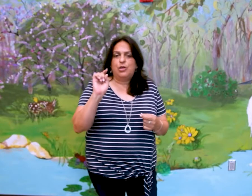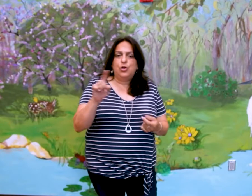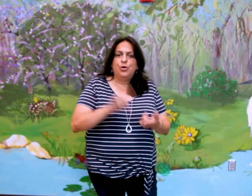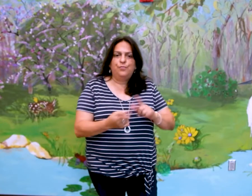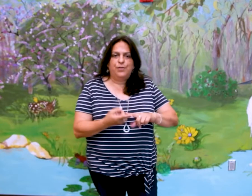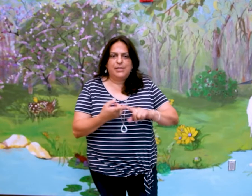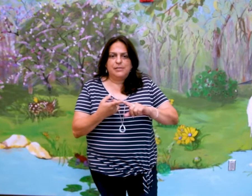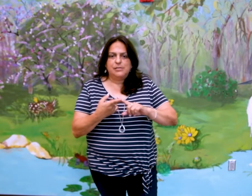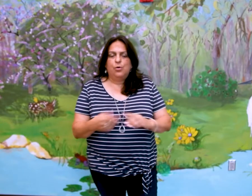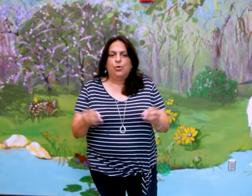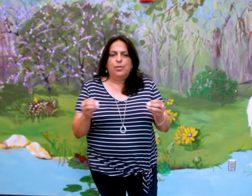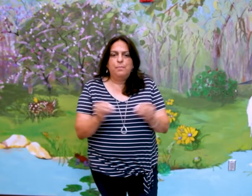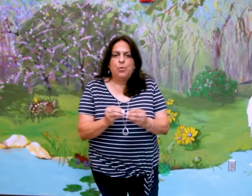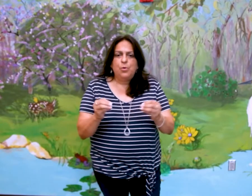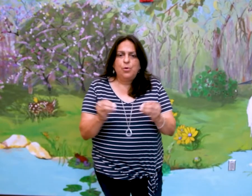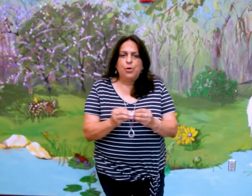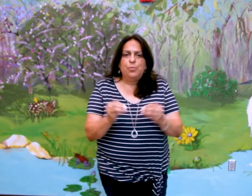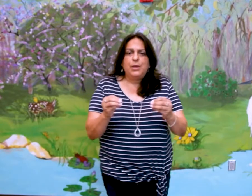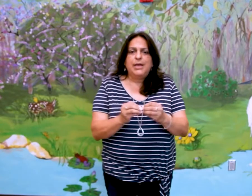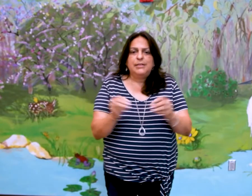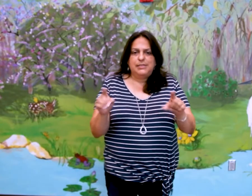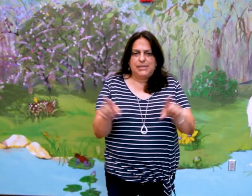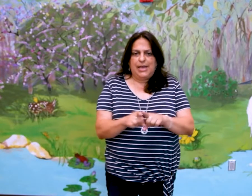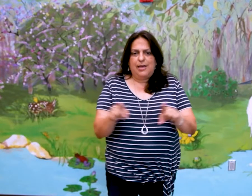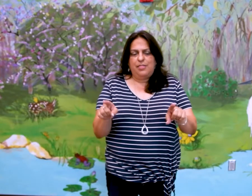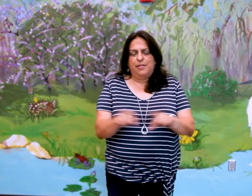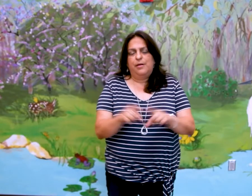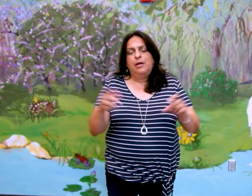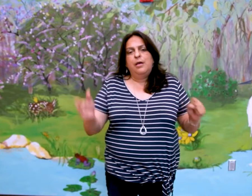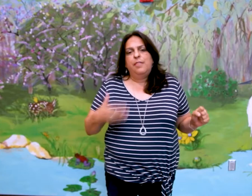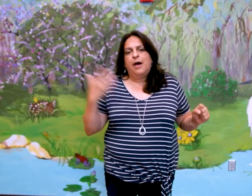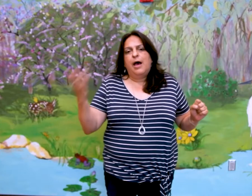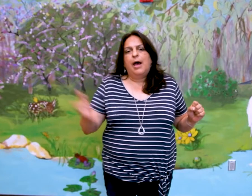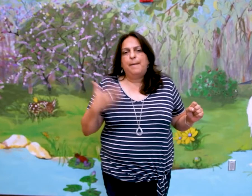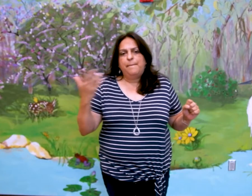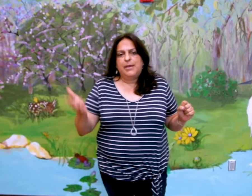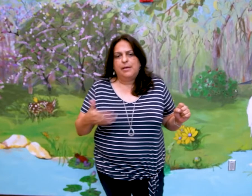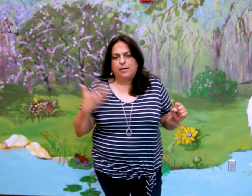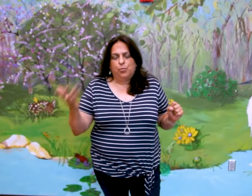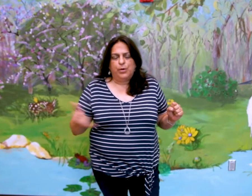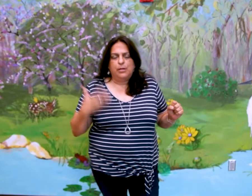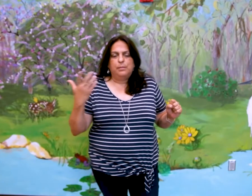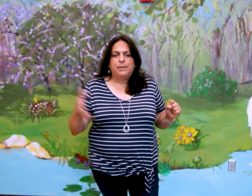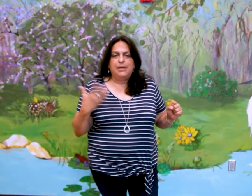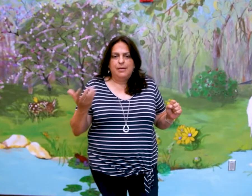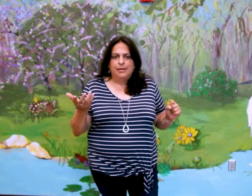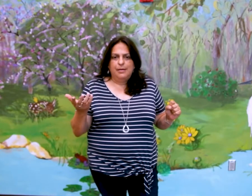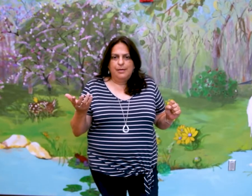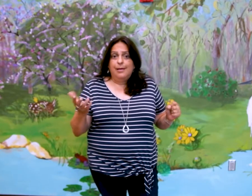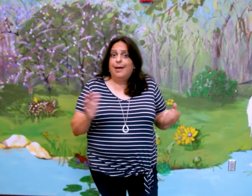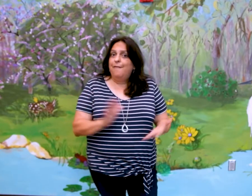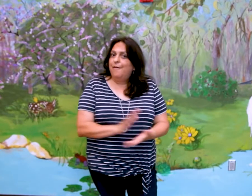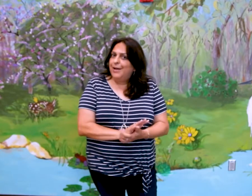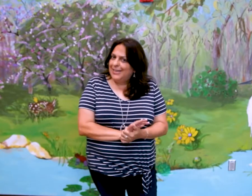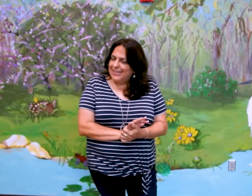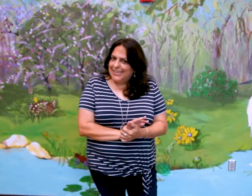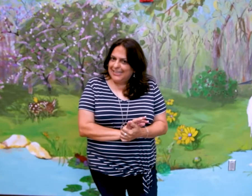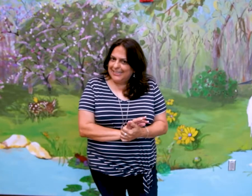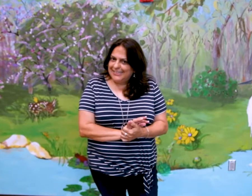your friends. Oh, the more we get together, the happier we'll be. Good,